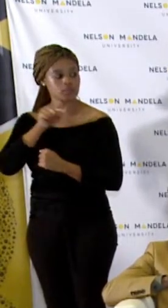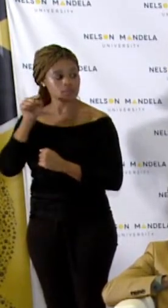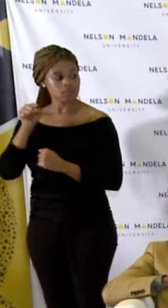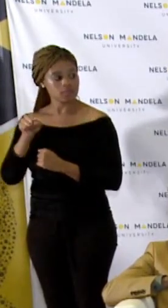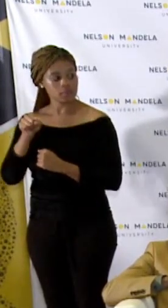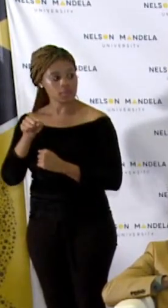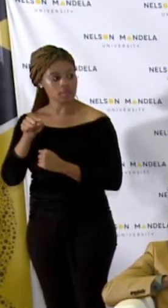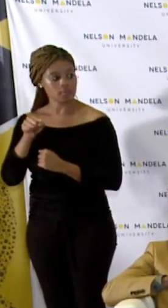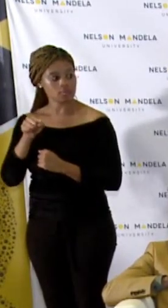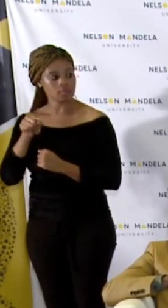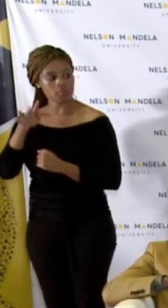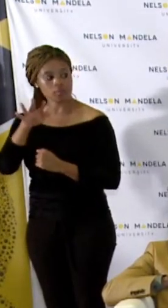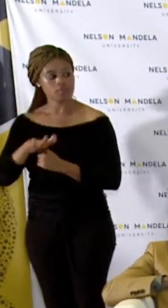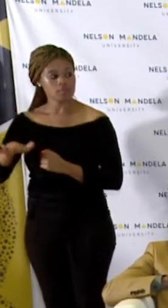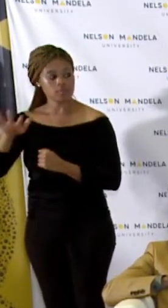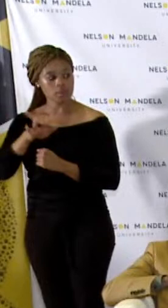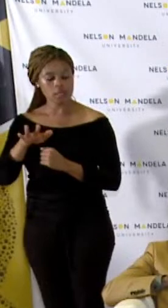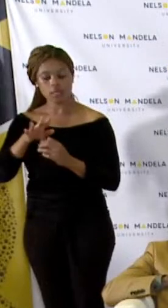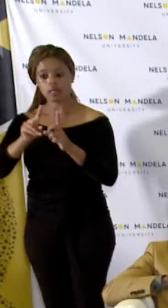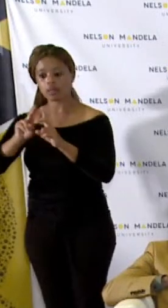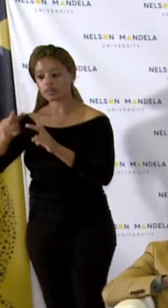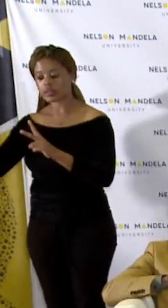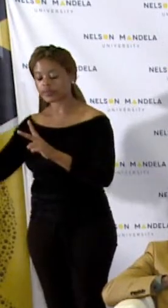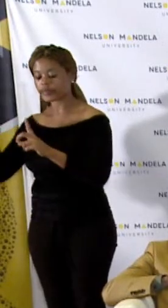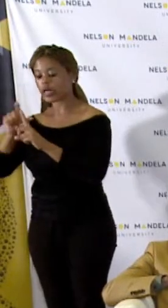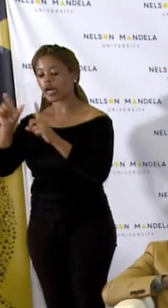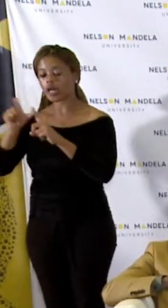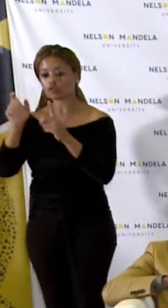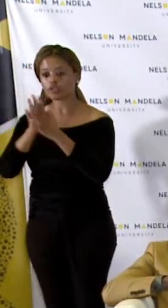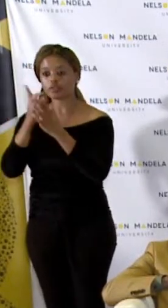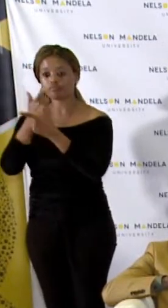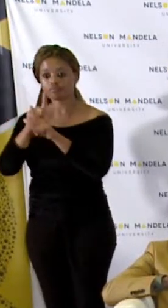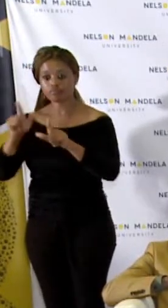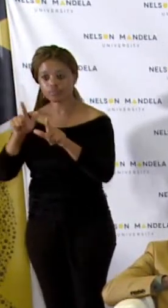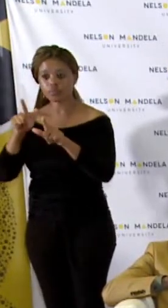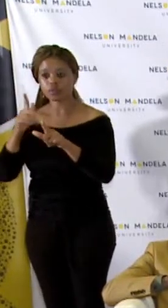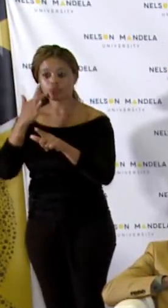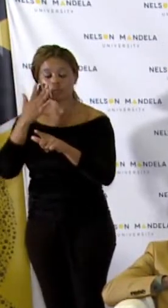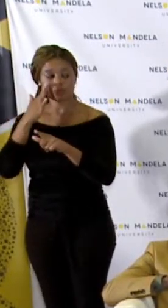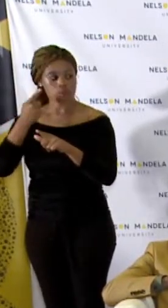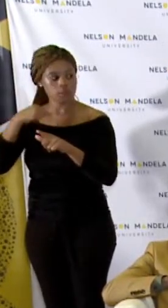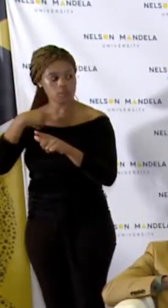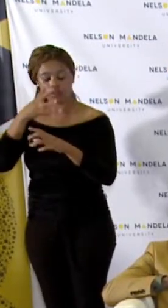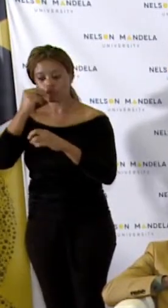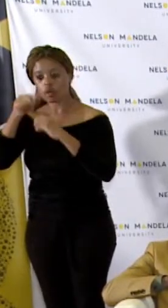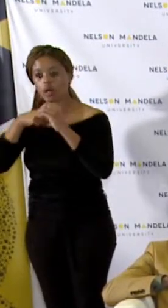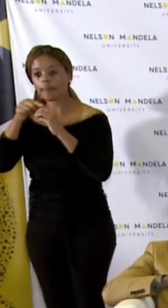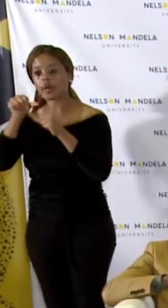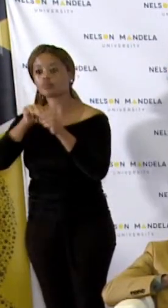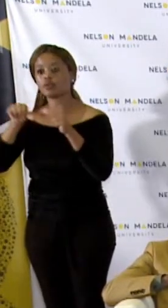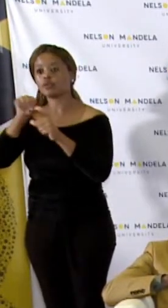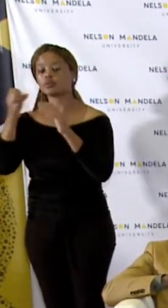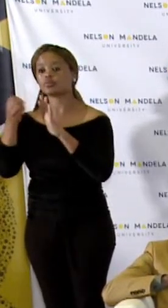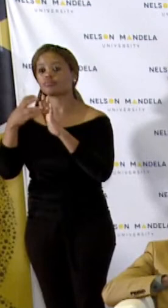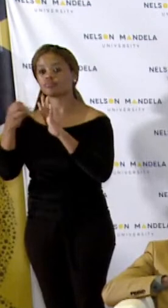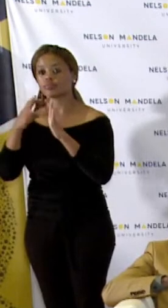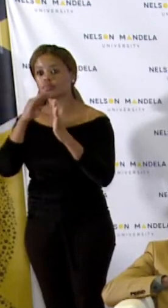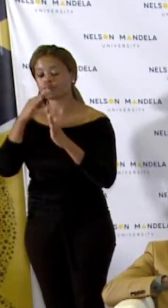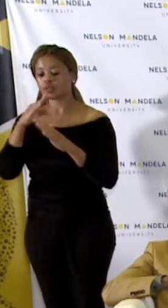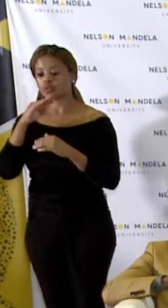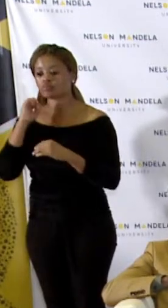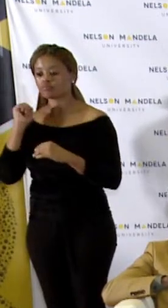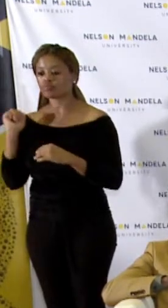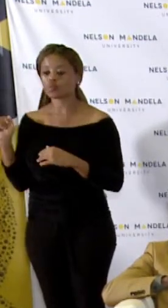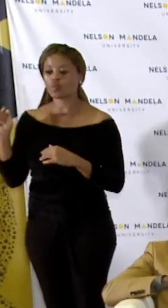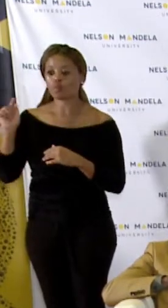is a land of multiple cultures and languages. And when we are talking about social media, it's not like